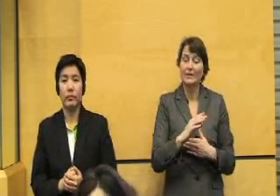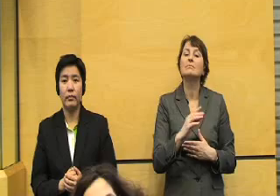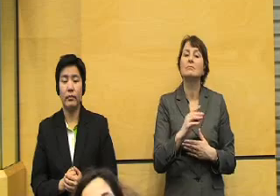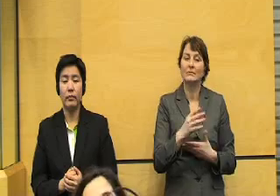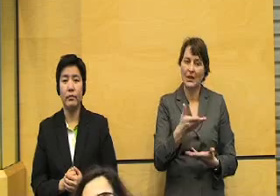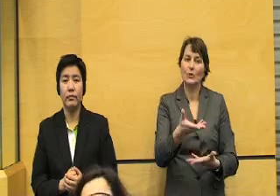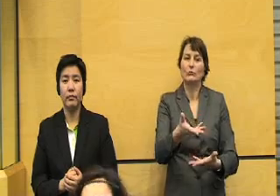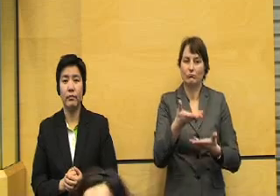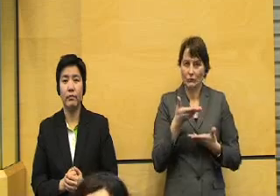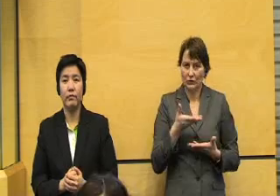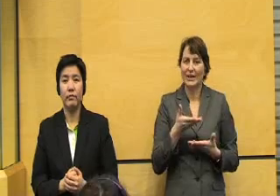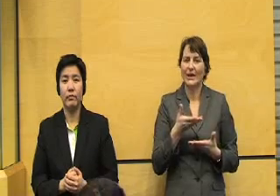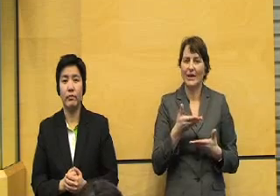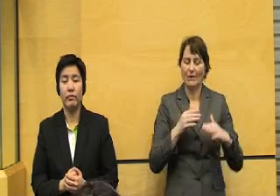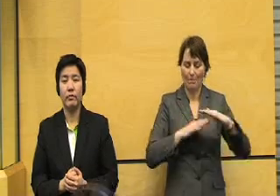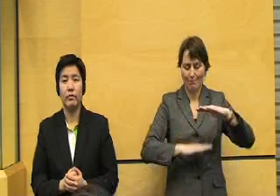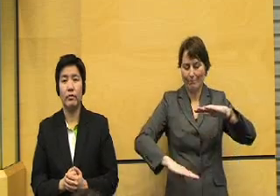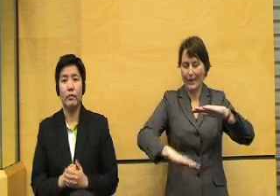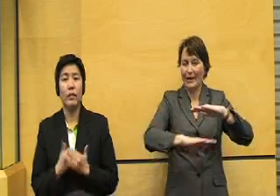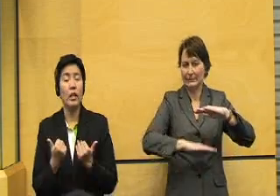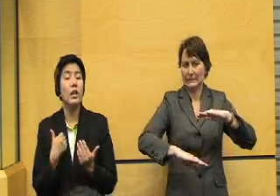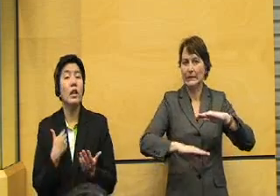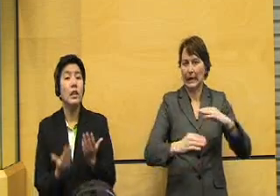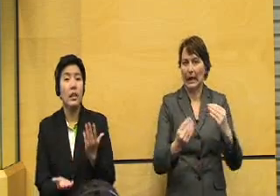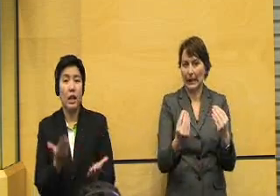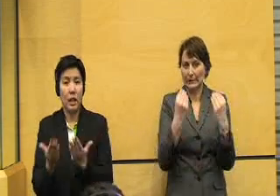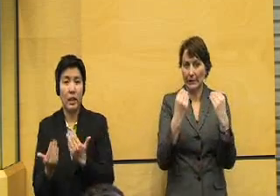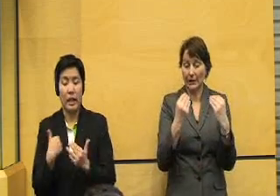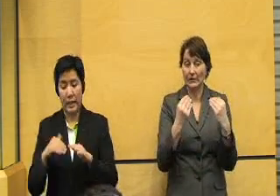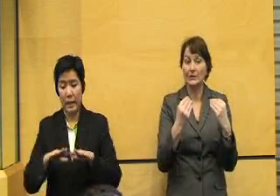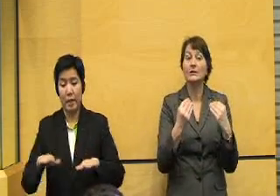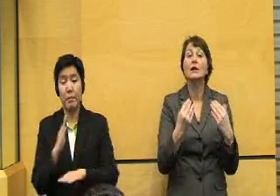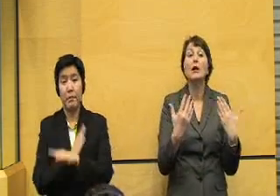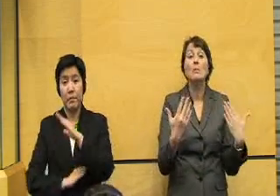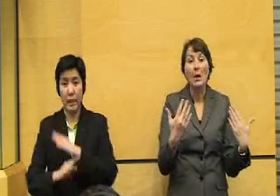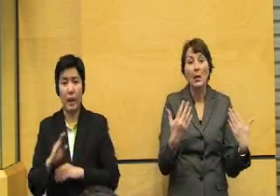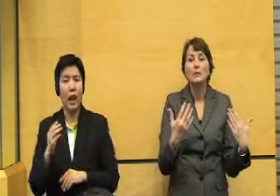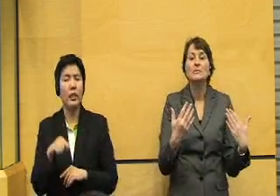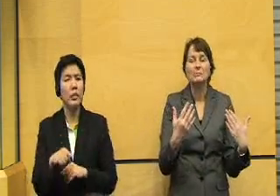only elementary education, but as high as allowed